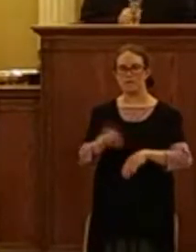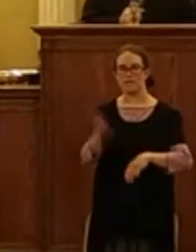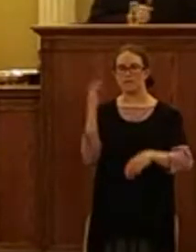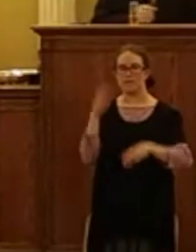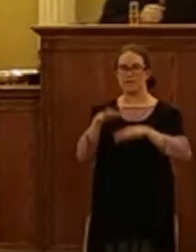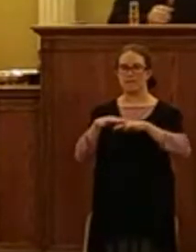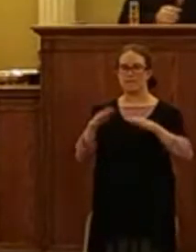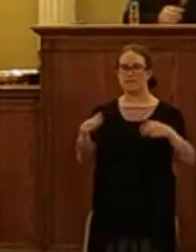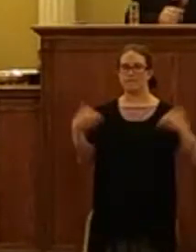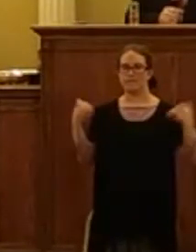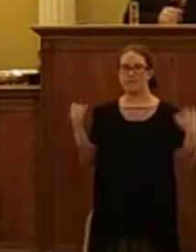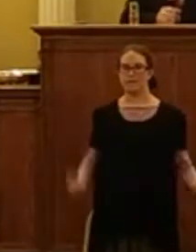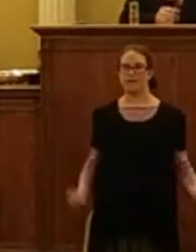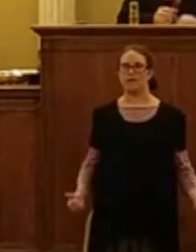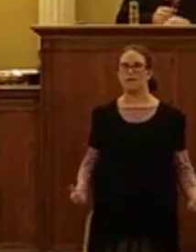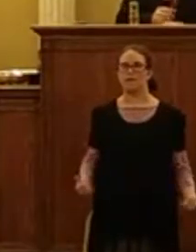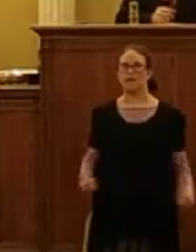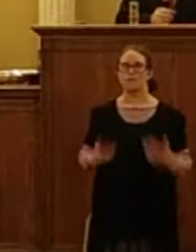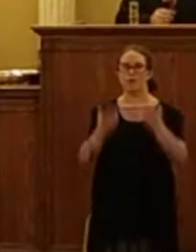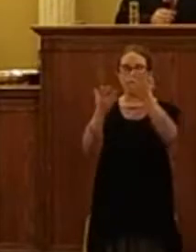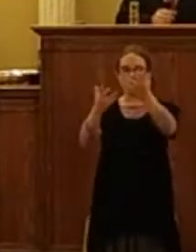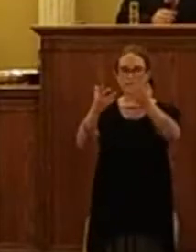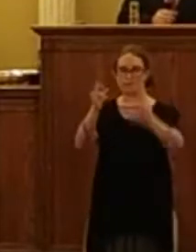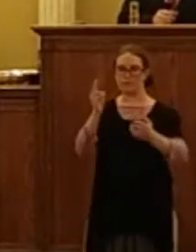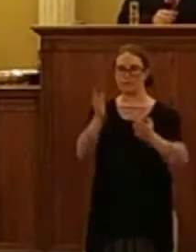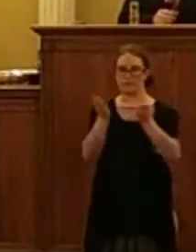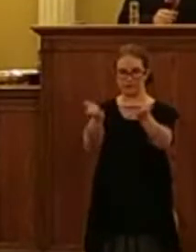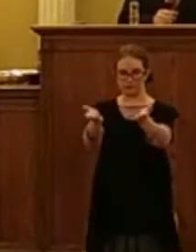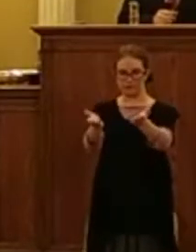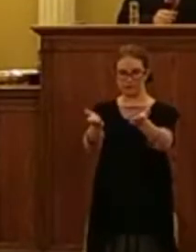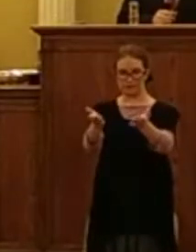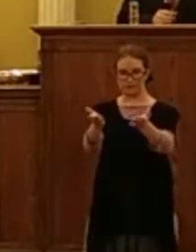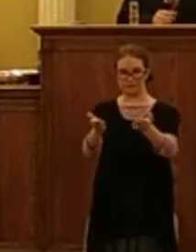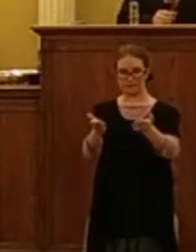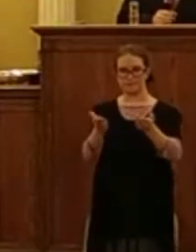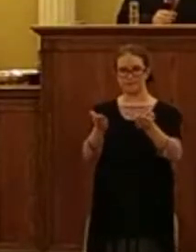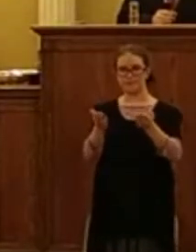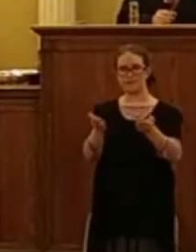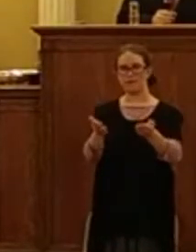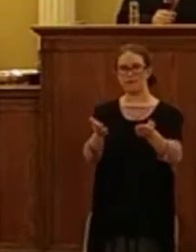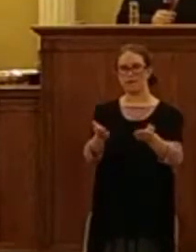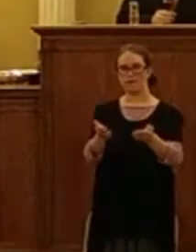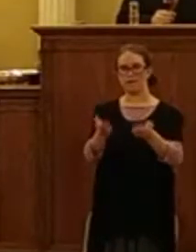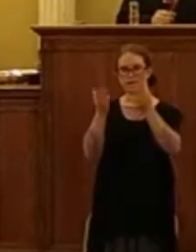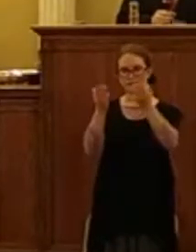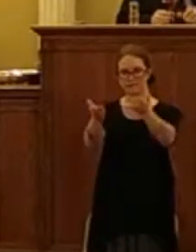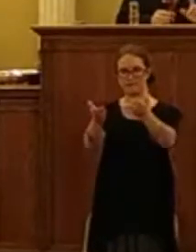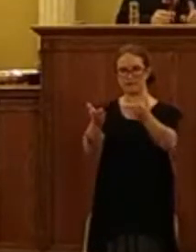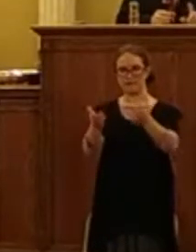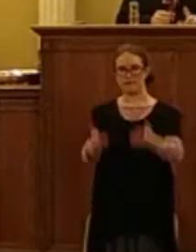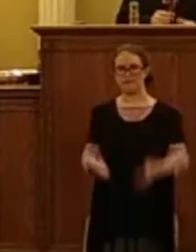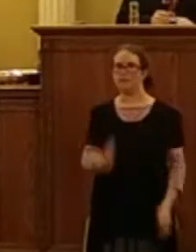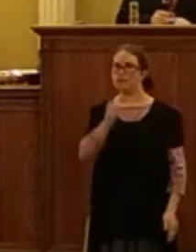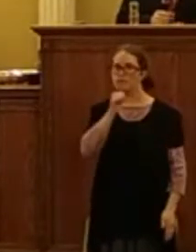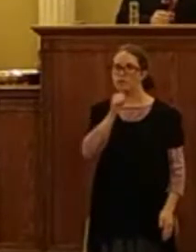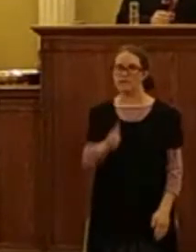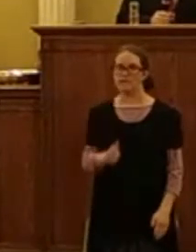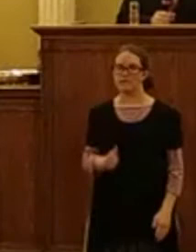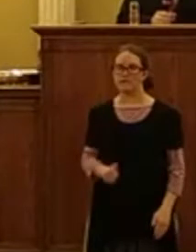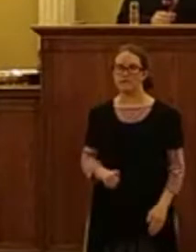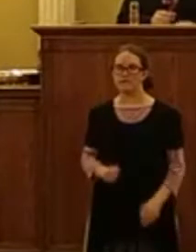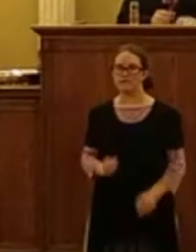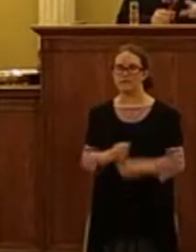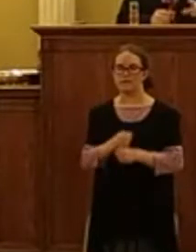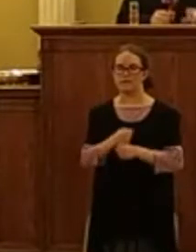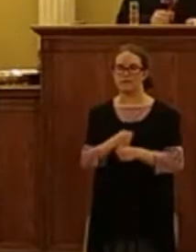which we offered both gifts, were offered both gifts and sacrifices that could not make